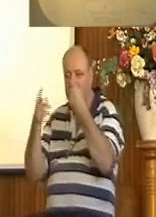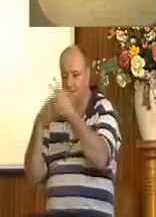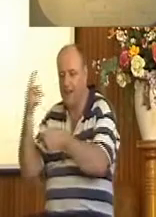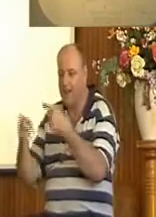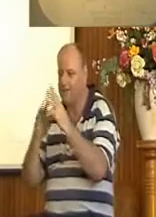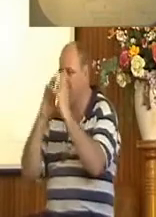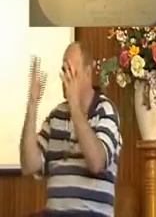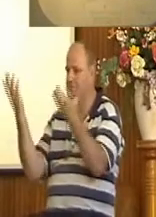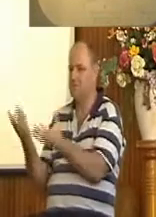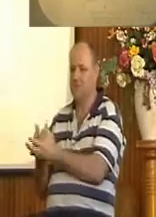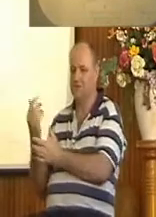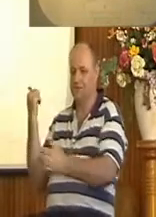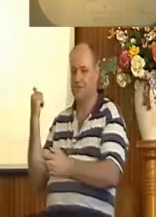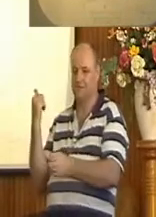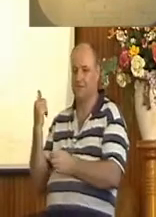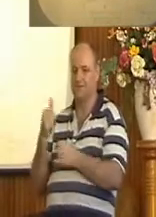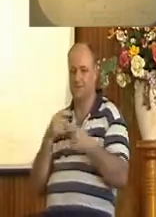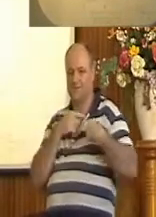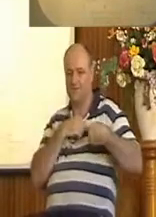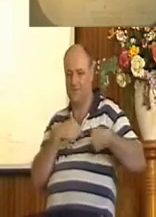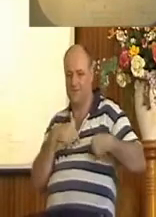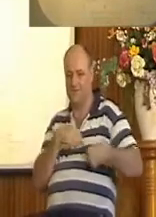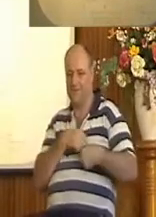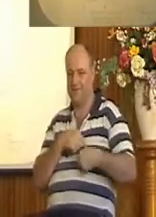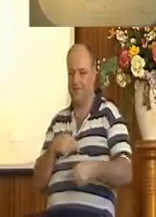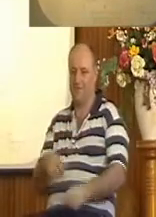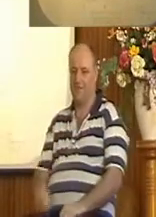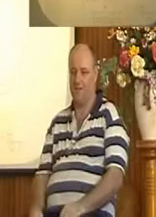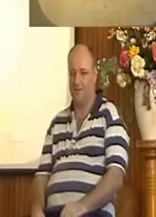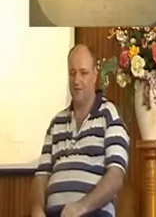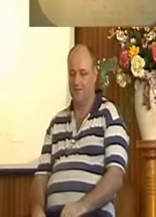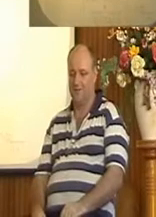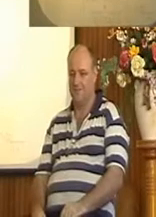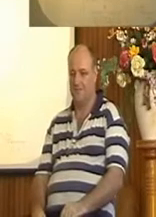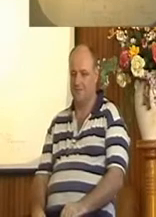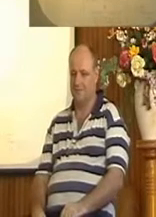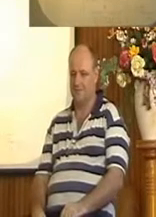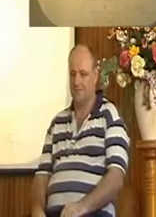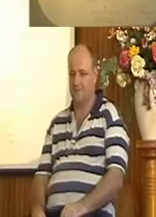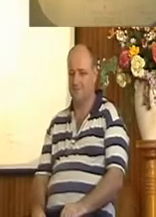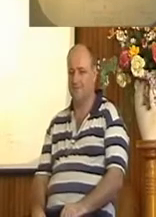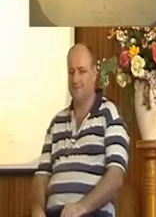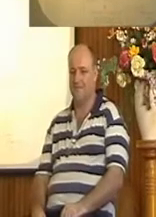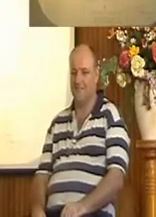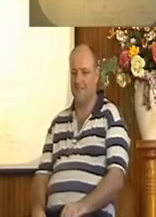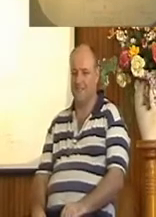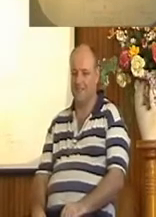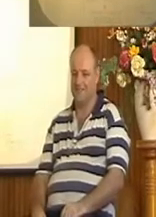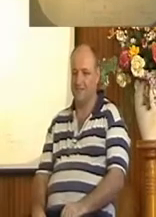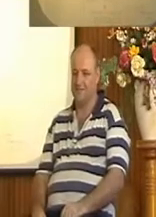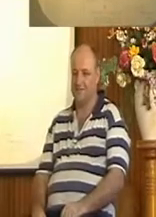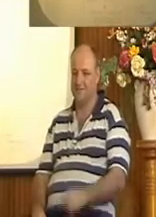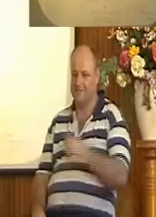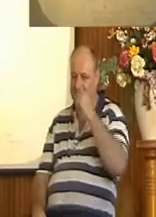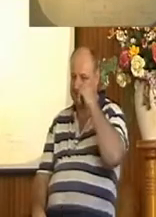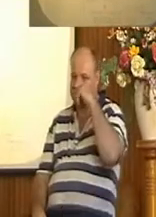There's the heart and the liver, you see, left and right ventricles, two compartments in each, and the circulation of the blood was covered by William Harvey